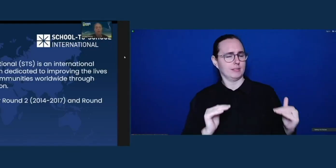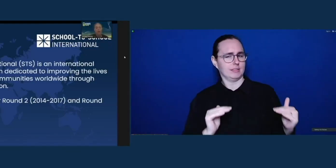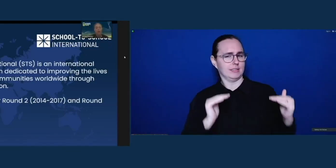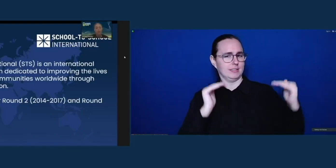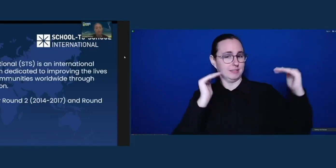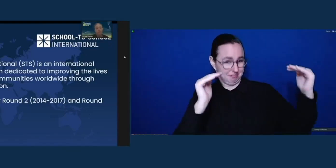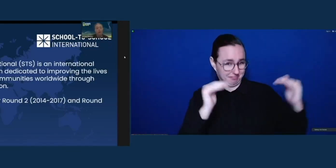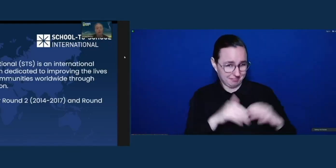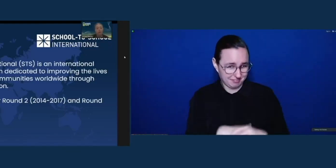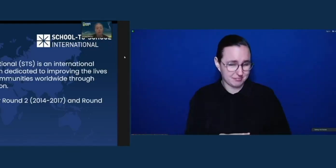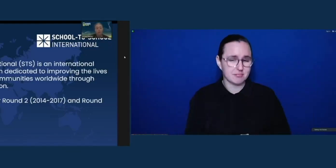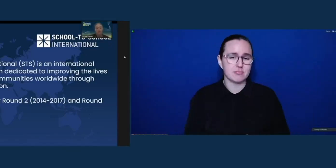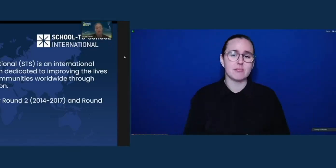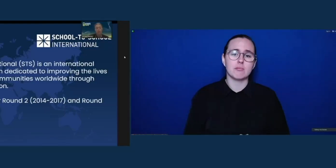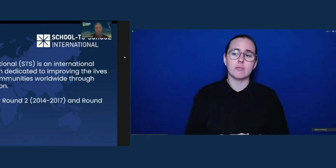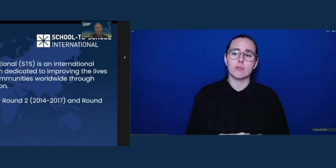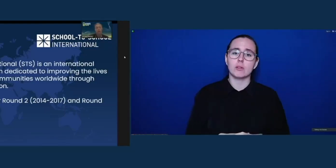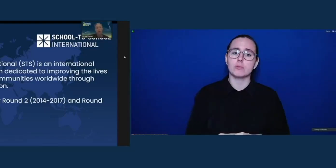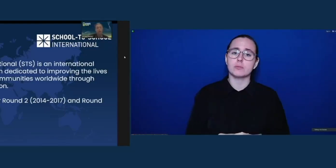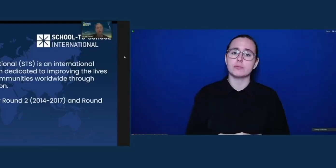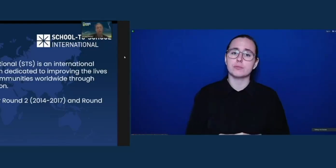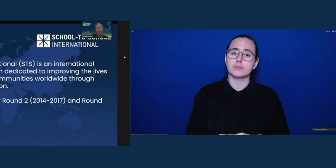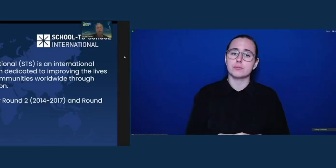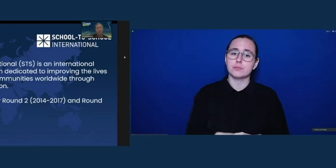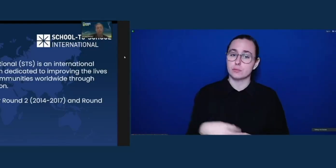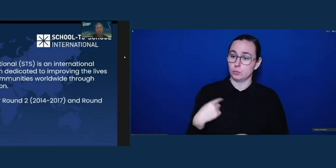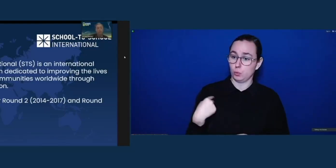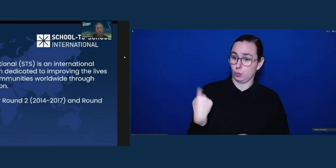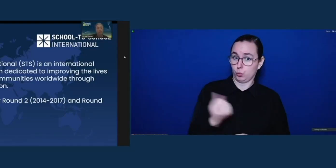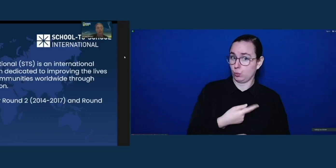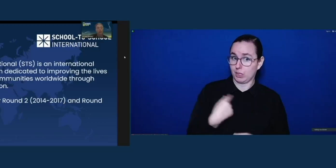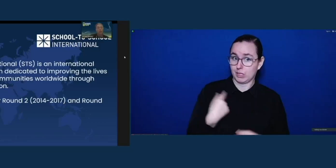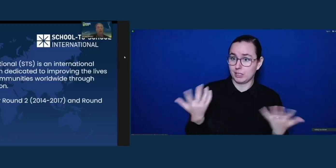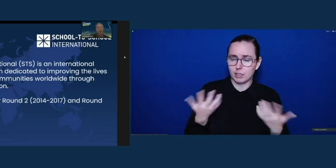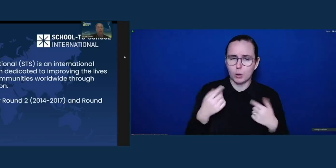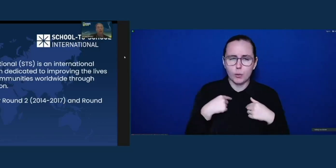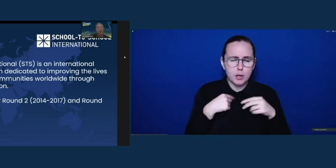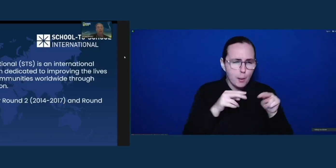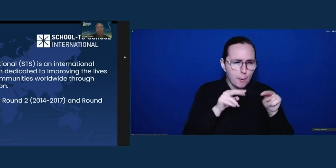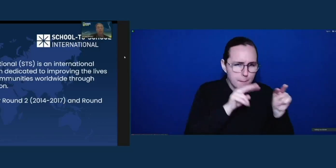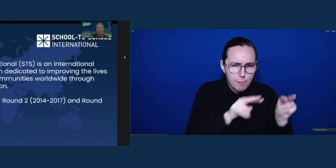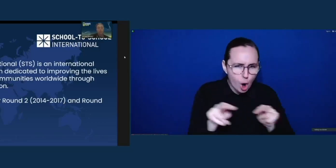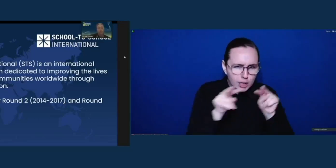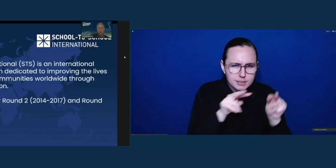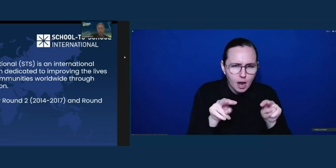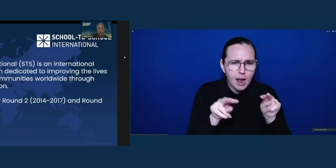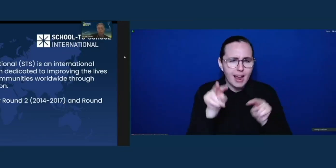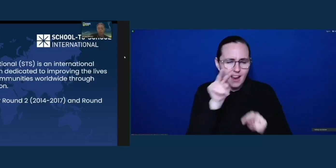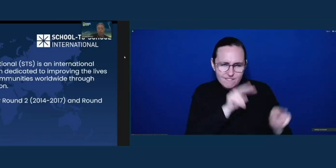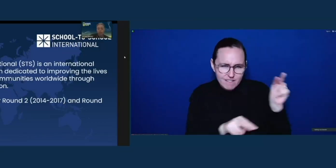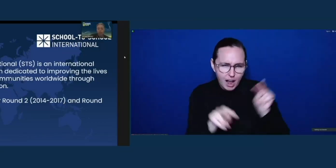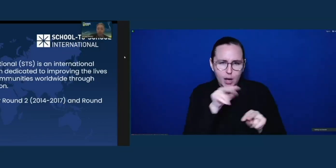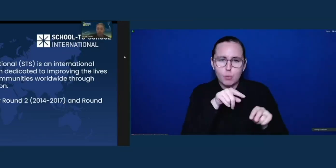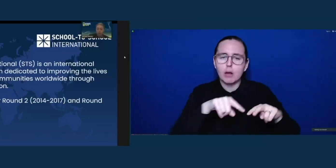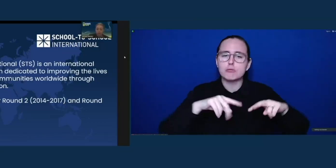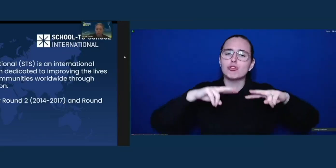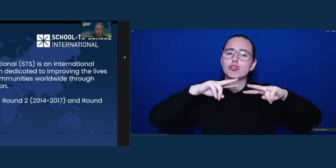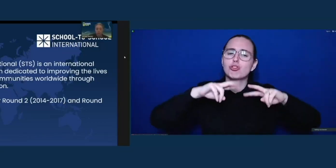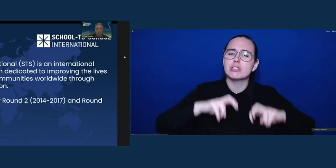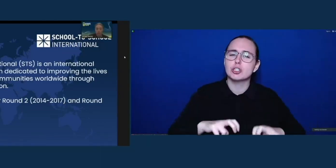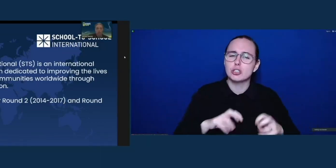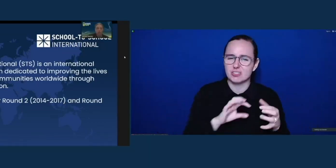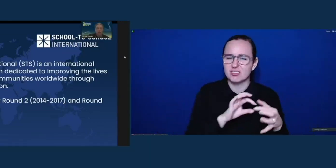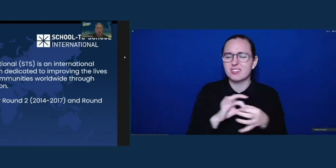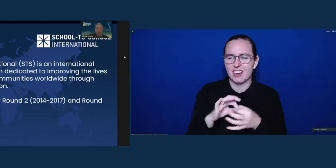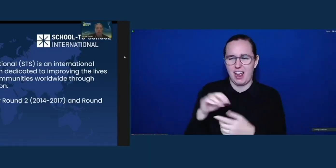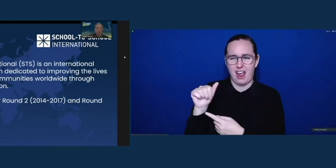the monitoring, evaluation, research, and learning partner for All Children Reading through round 2, which began in 2014,